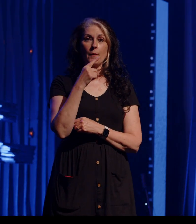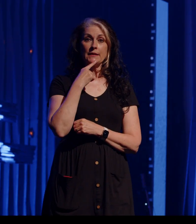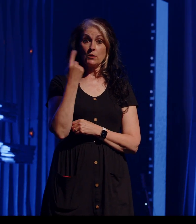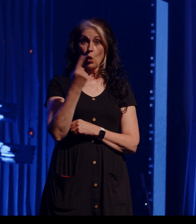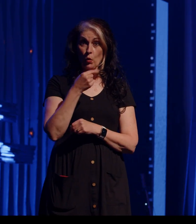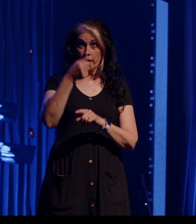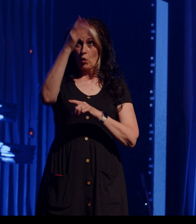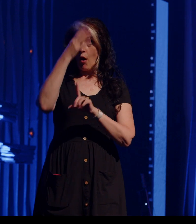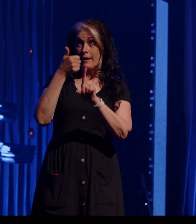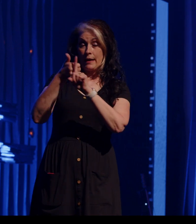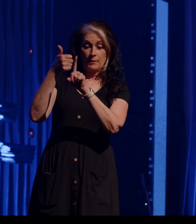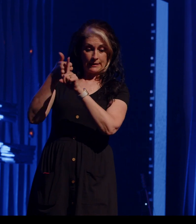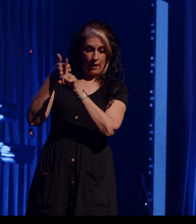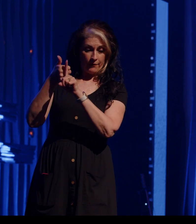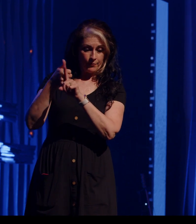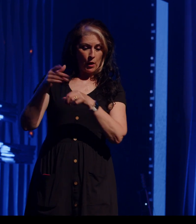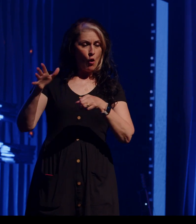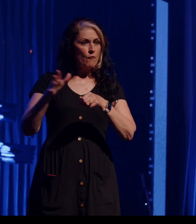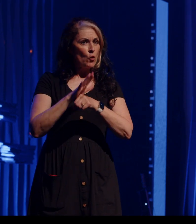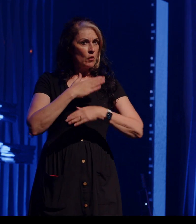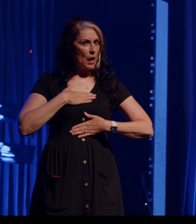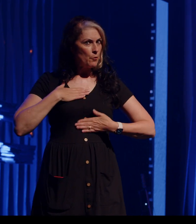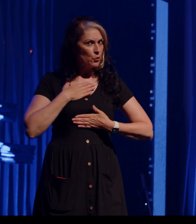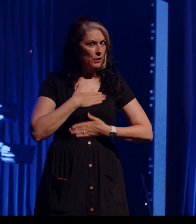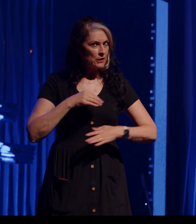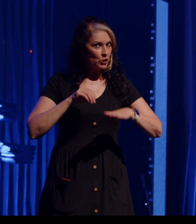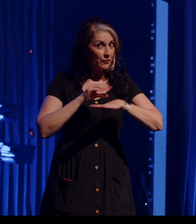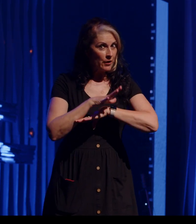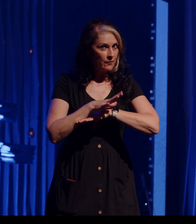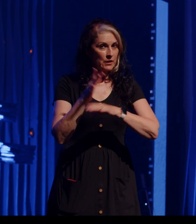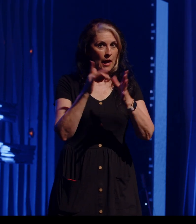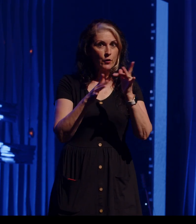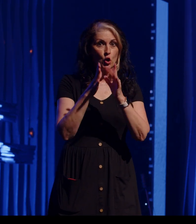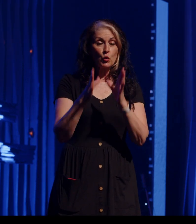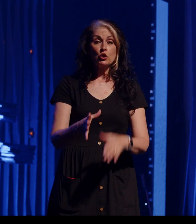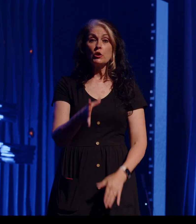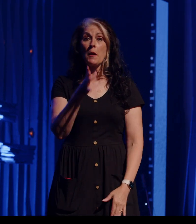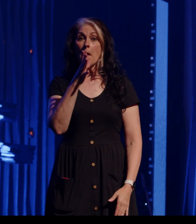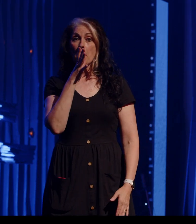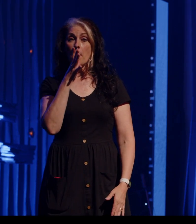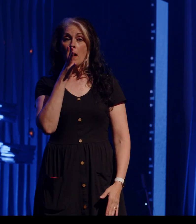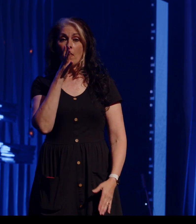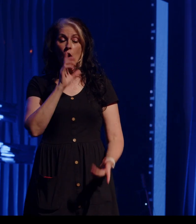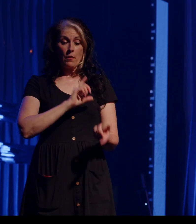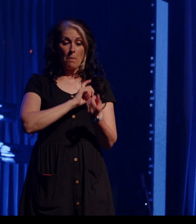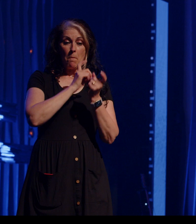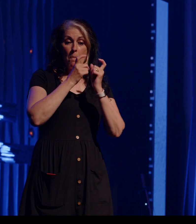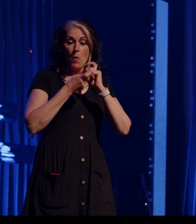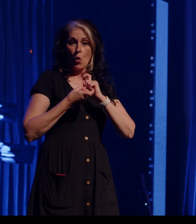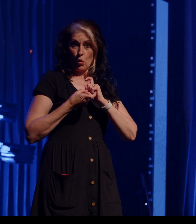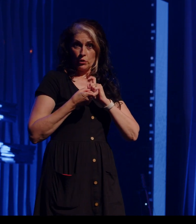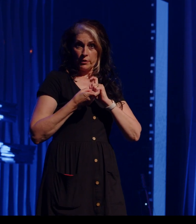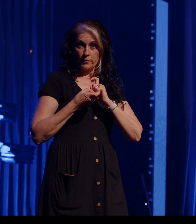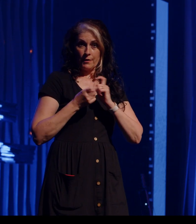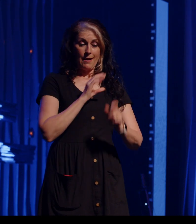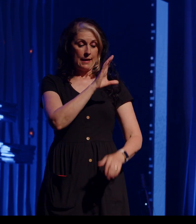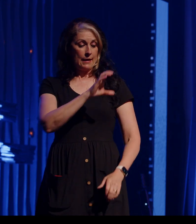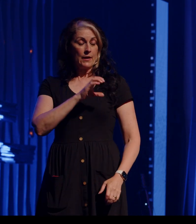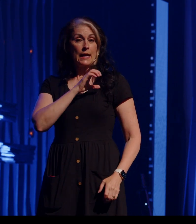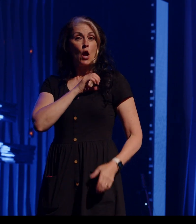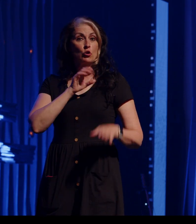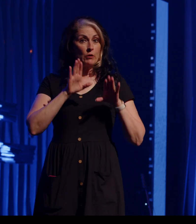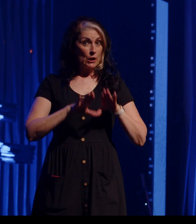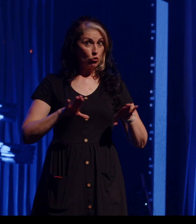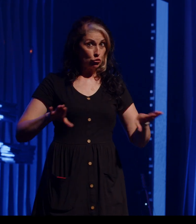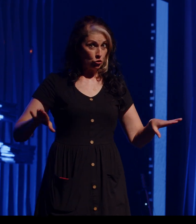God himself fully appreciates the influence of a Christian mother in the molding of character in her